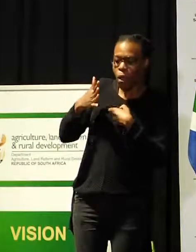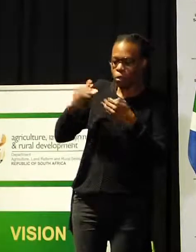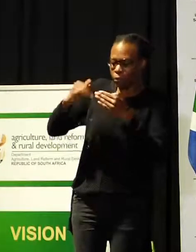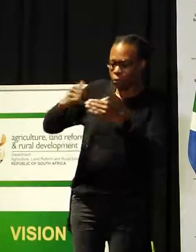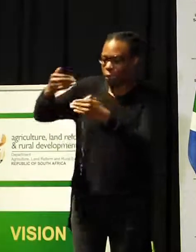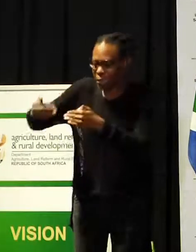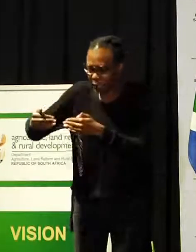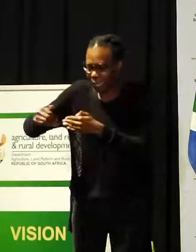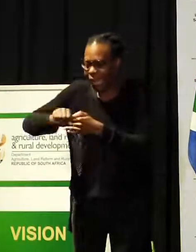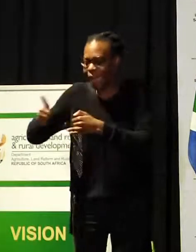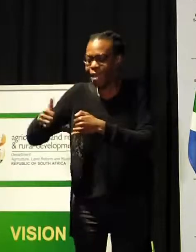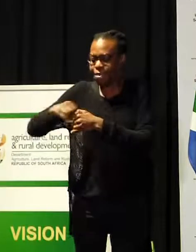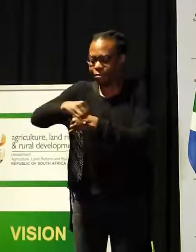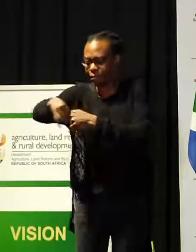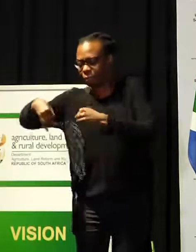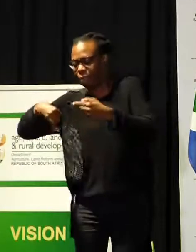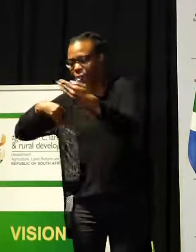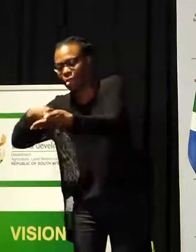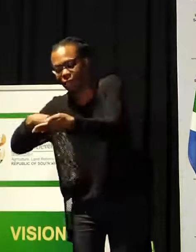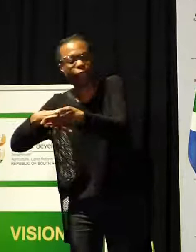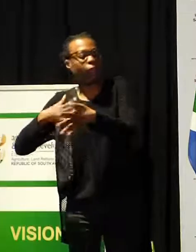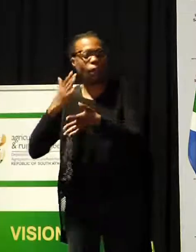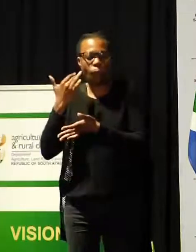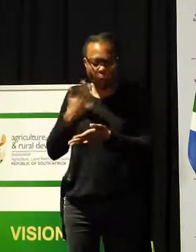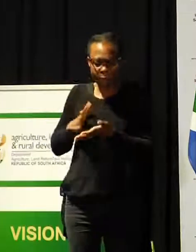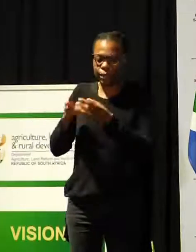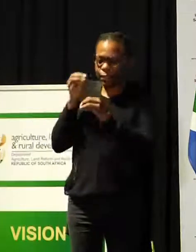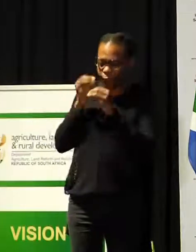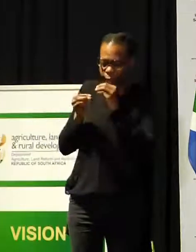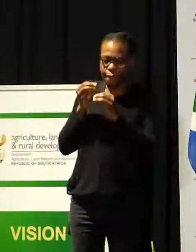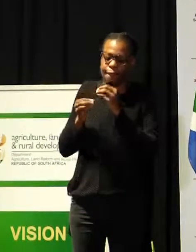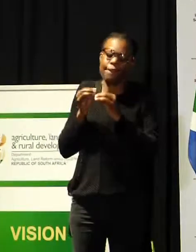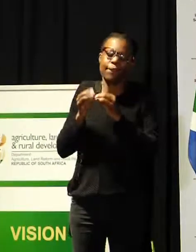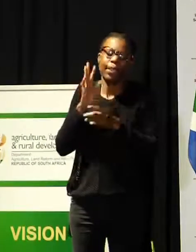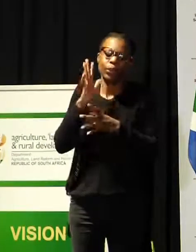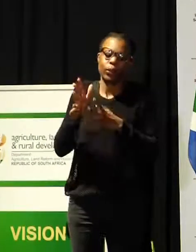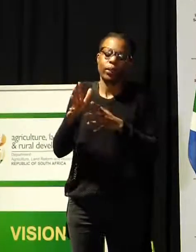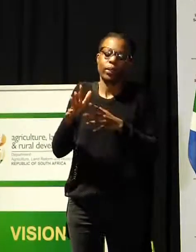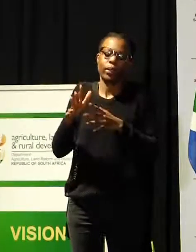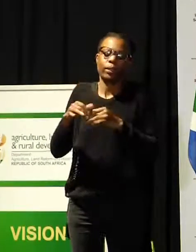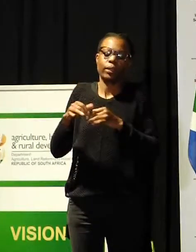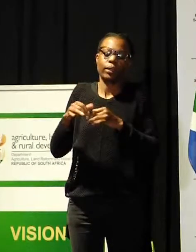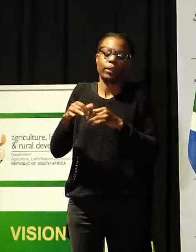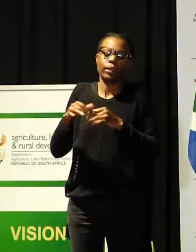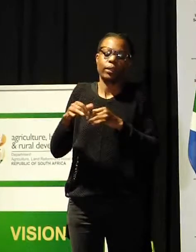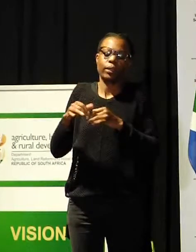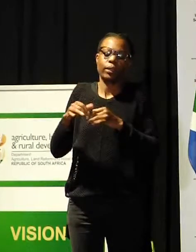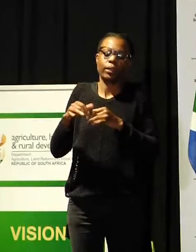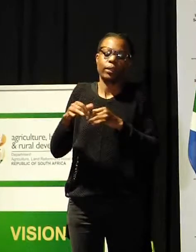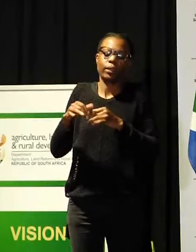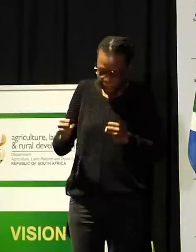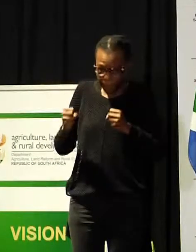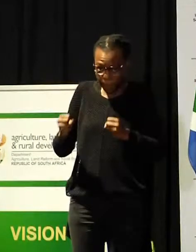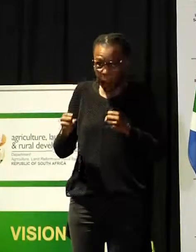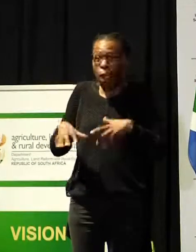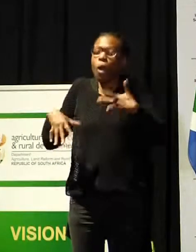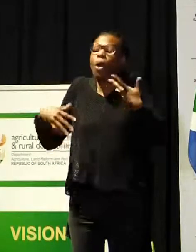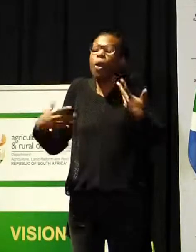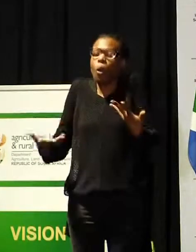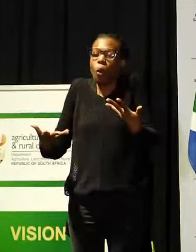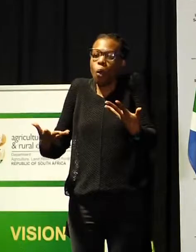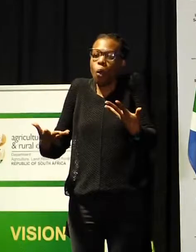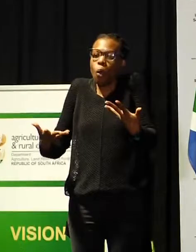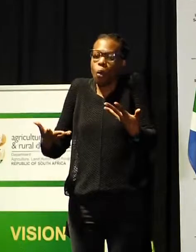overlapping boundaries. State-owned land used by traditional communities or state-owned